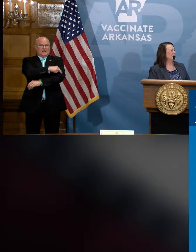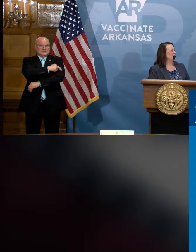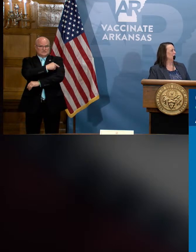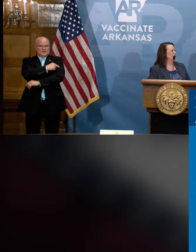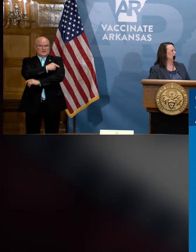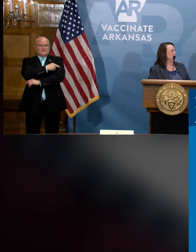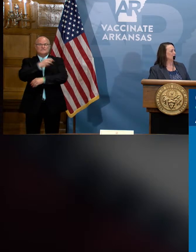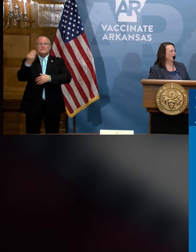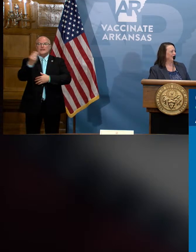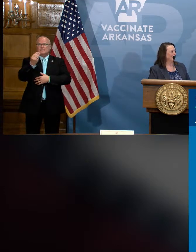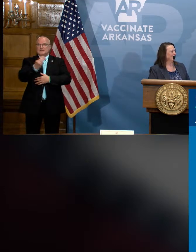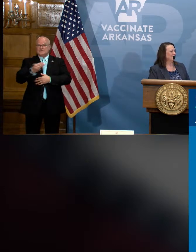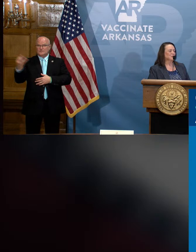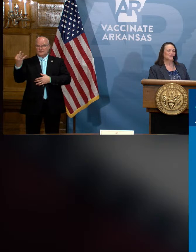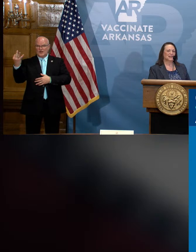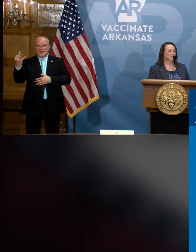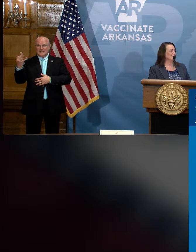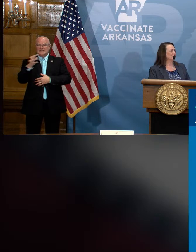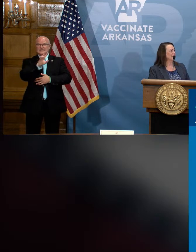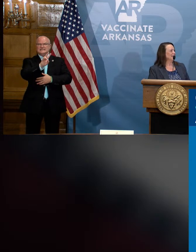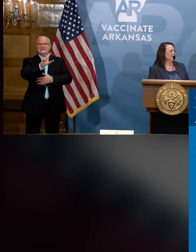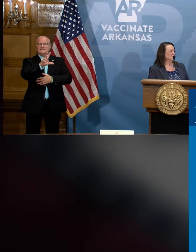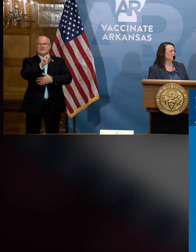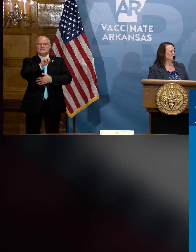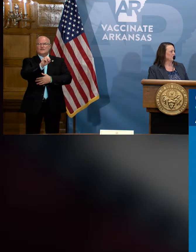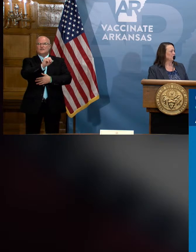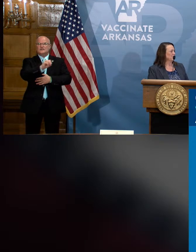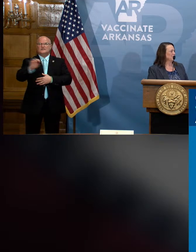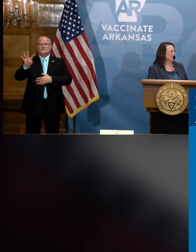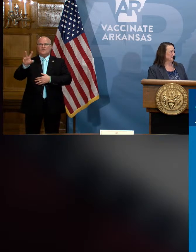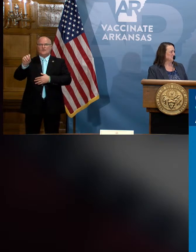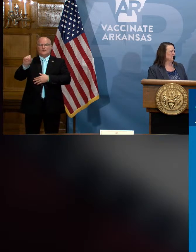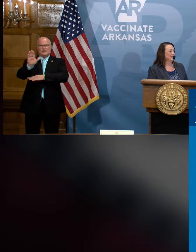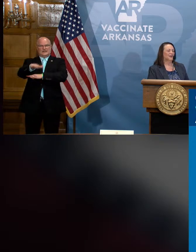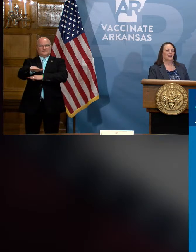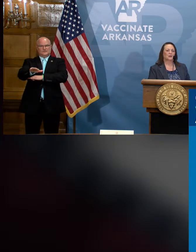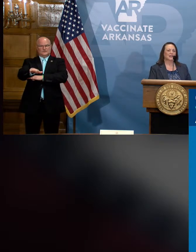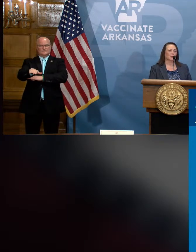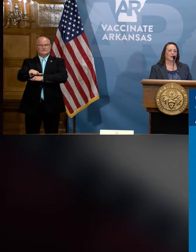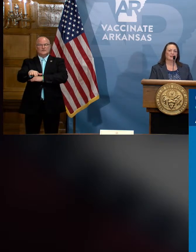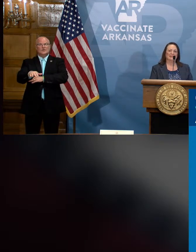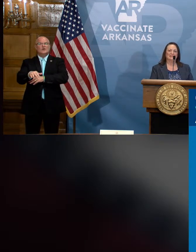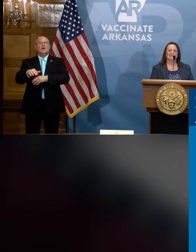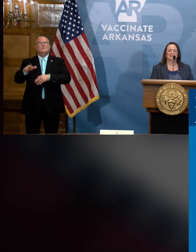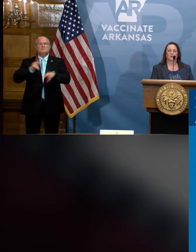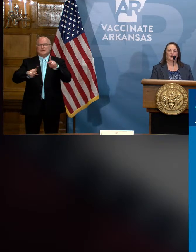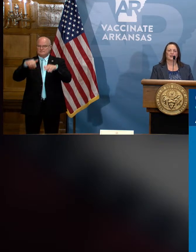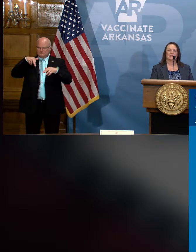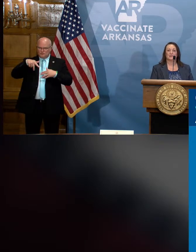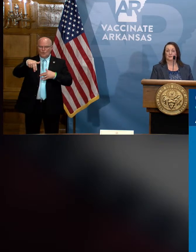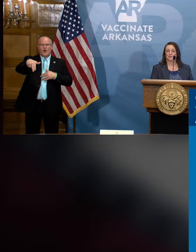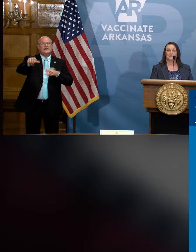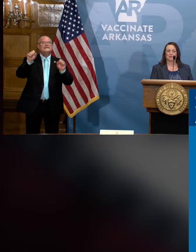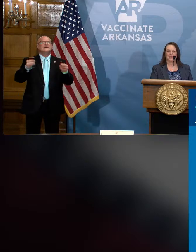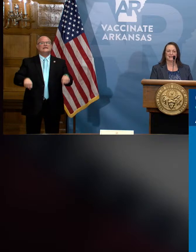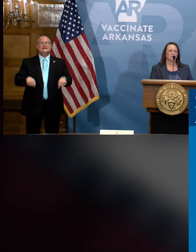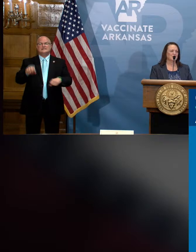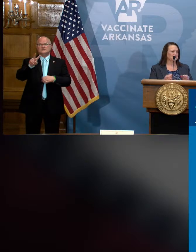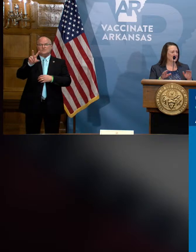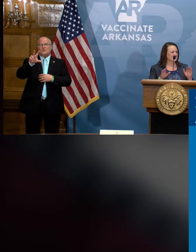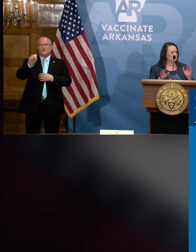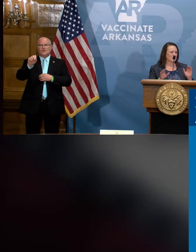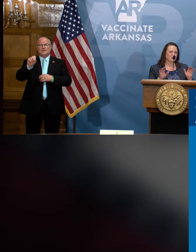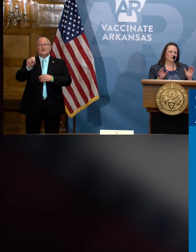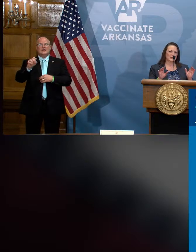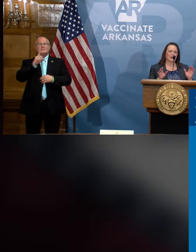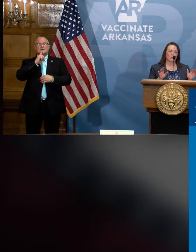Hospital, Monday through Friday from 7:30 a.m. to 4:30 p.m. We take walk-ins, they're welcome until 2:30, and we